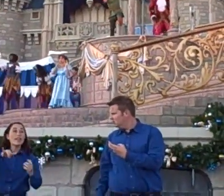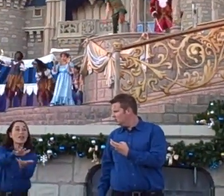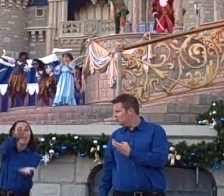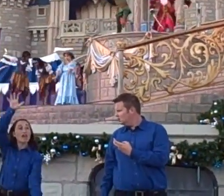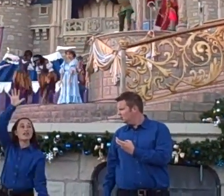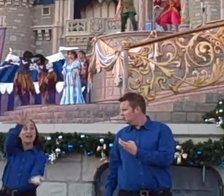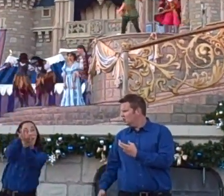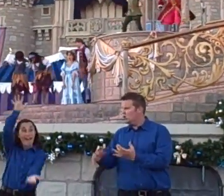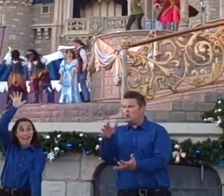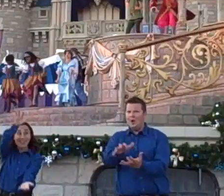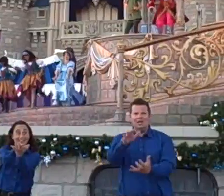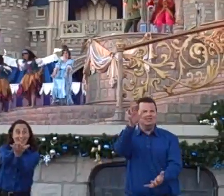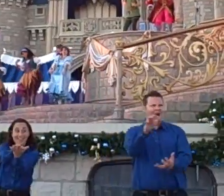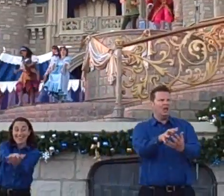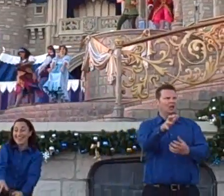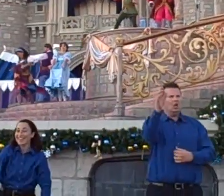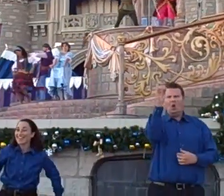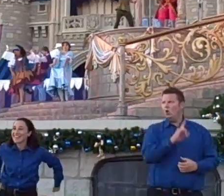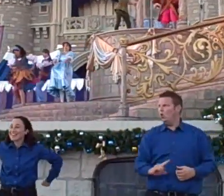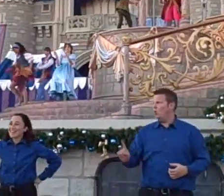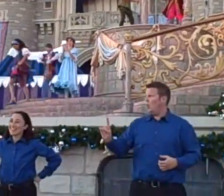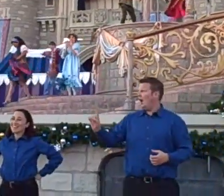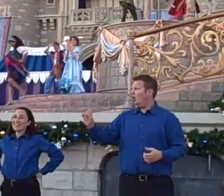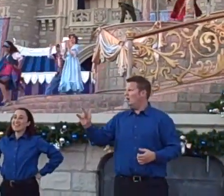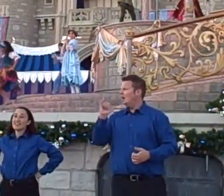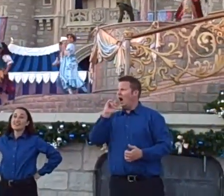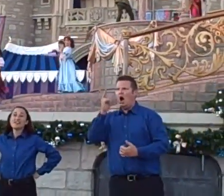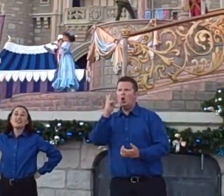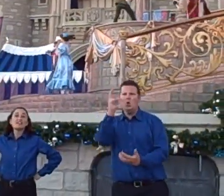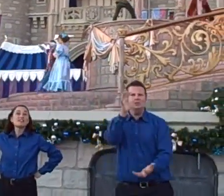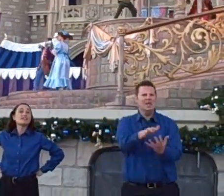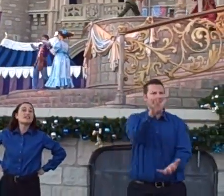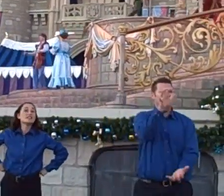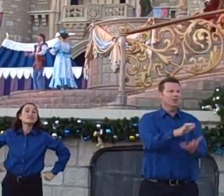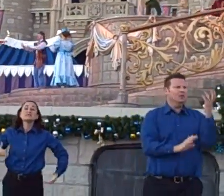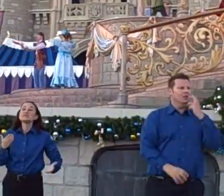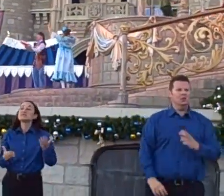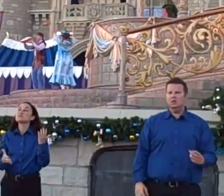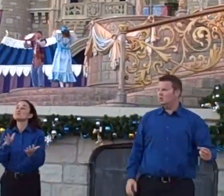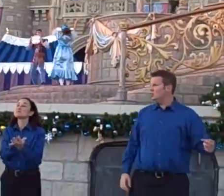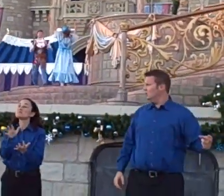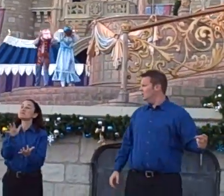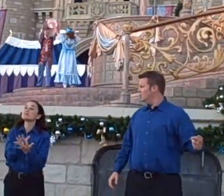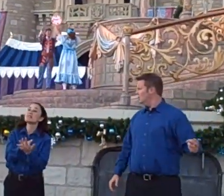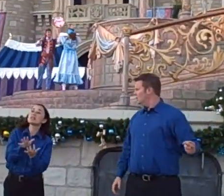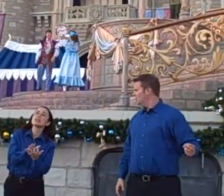the crocodile? Crocodile? Well, I don't see him.